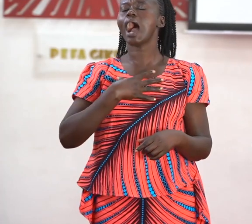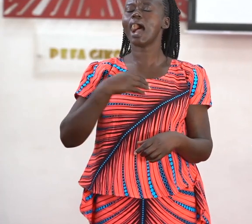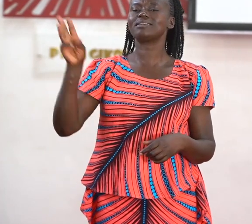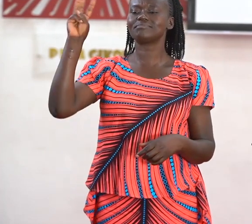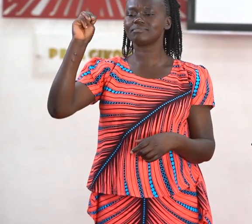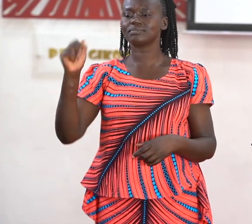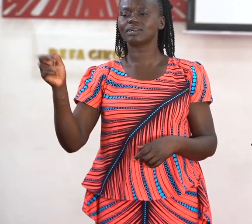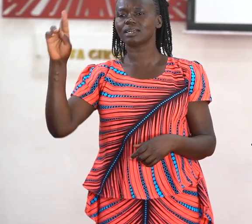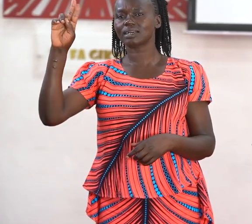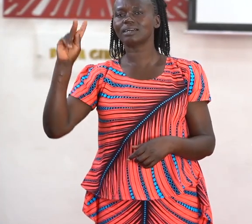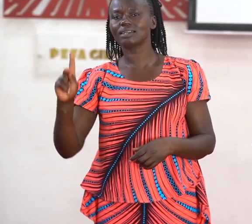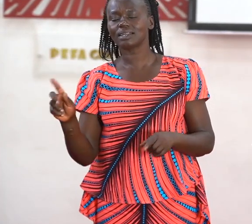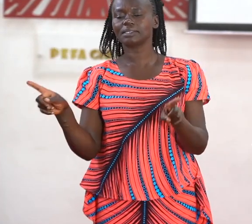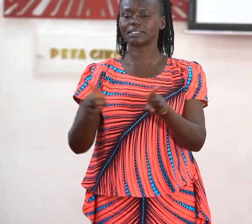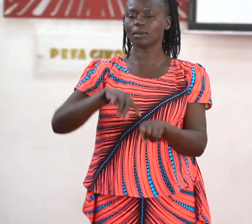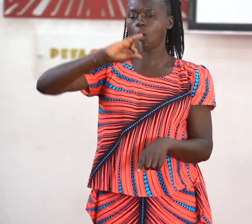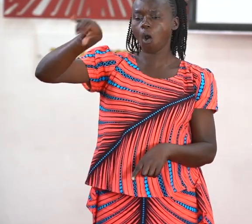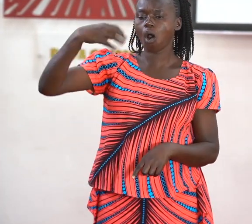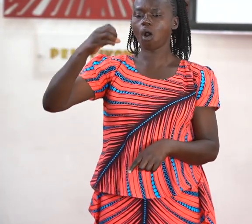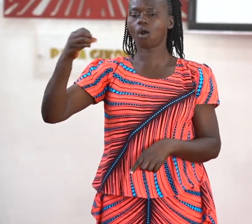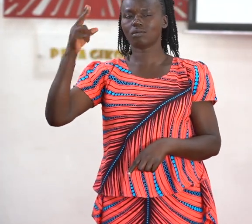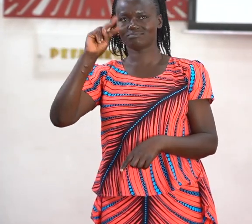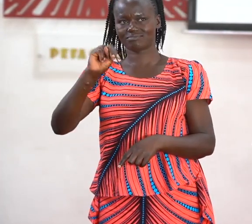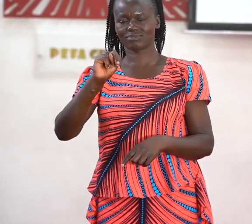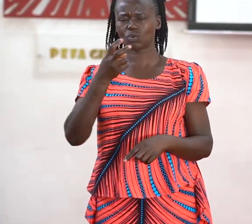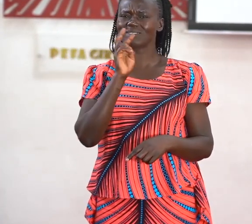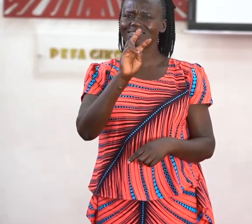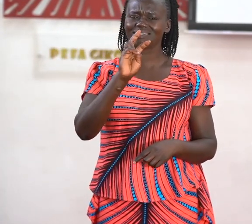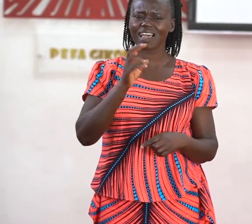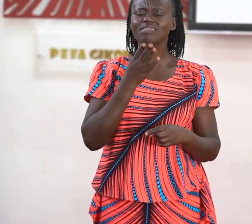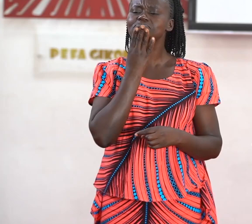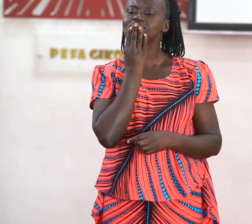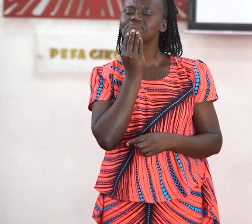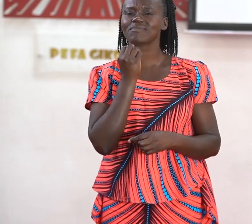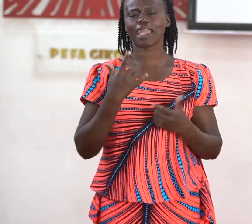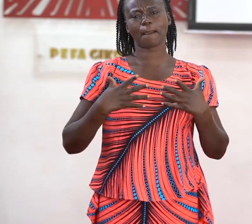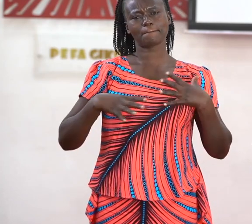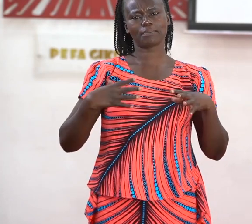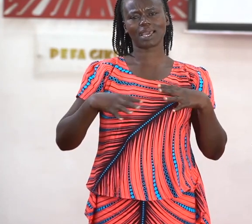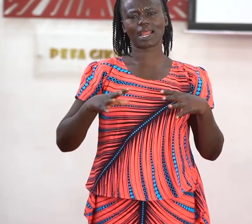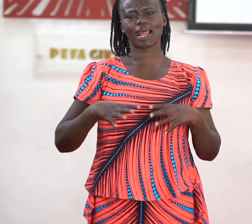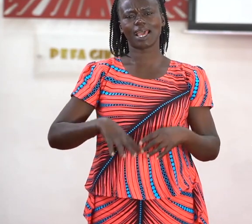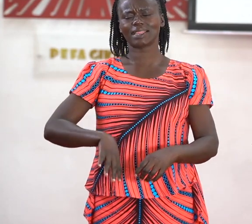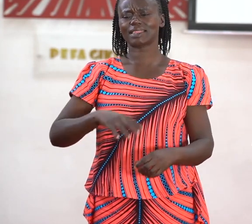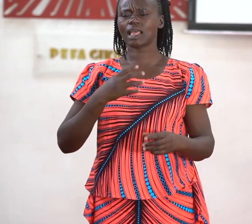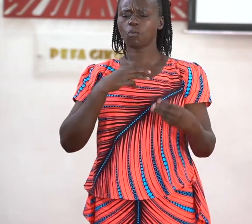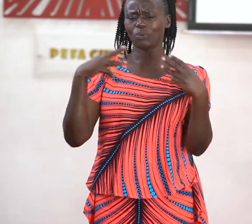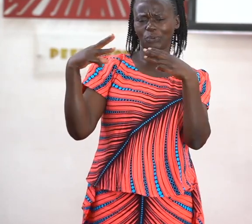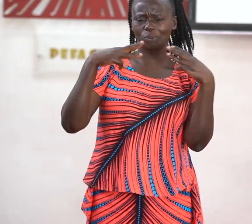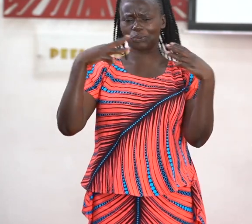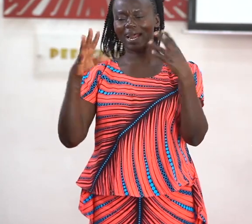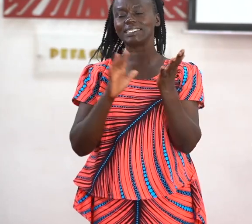you will see that the Jewish people, they were very much at war with